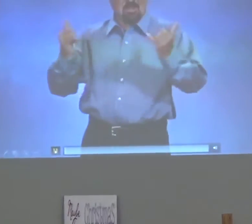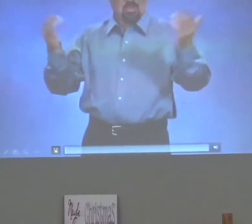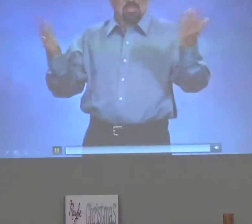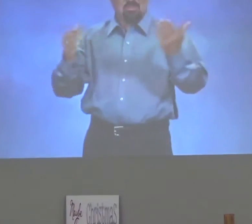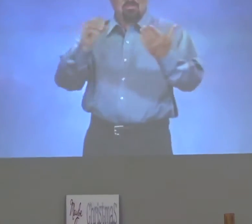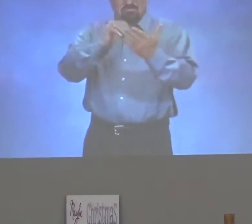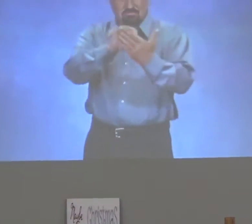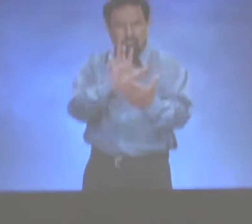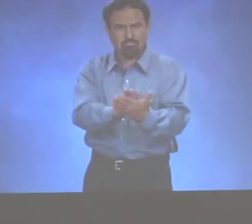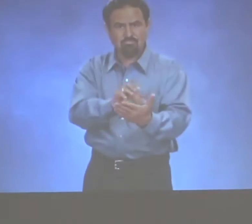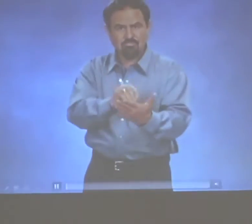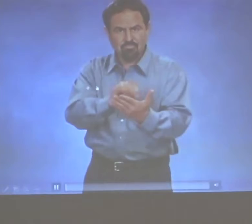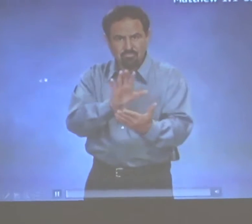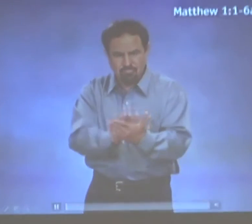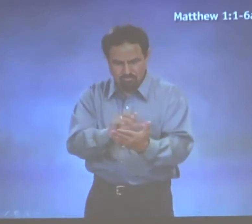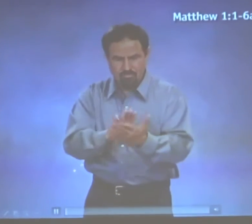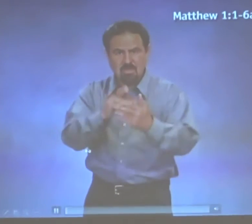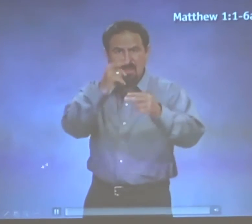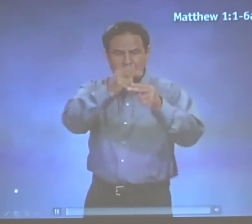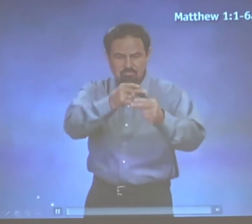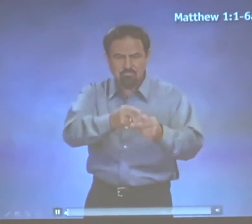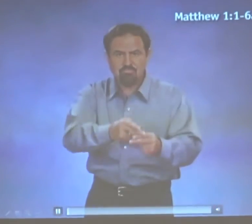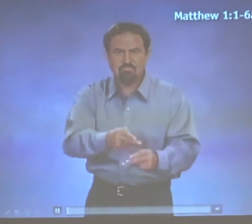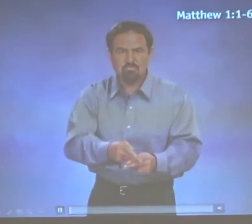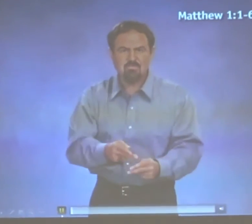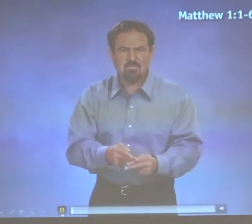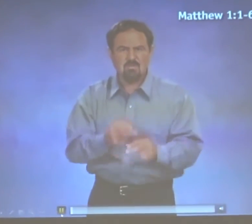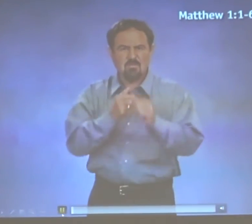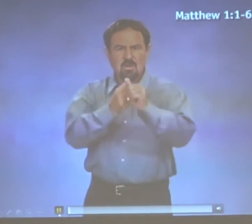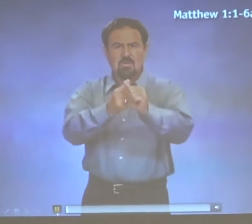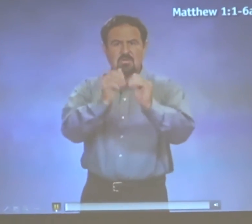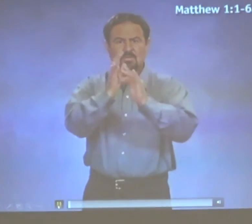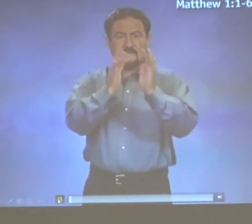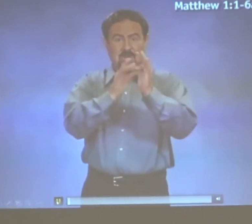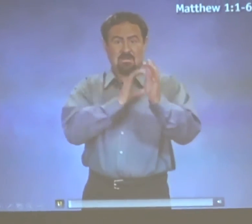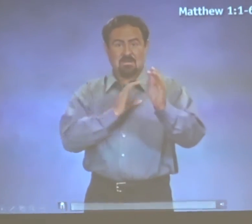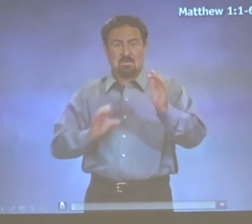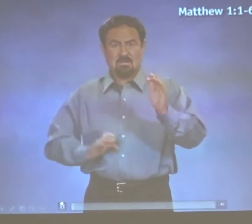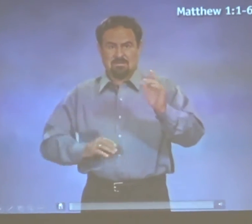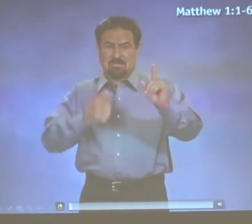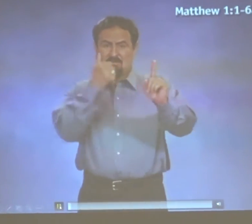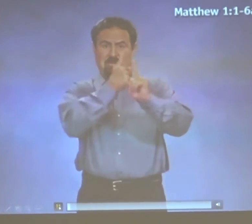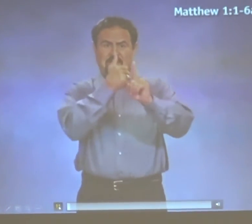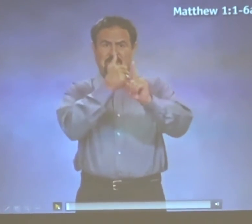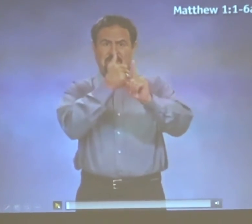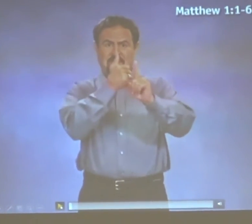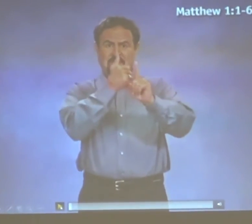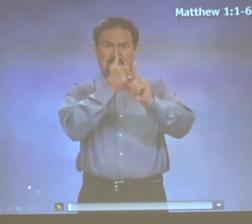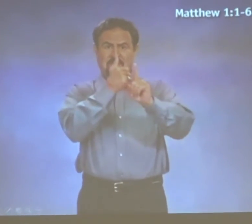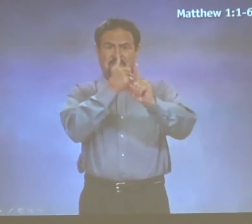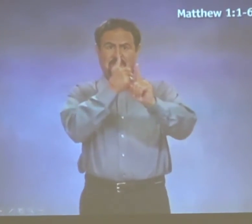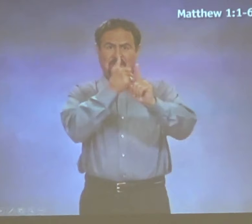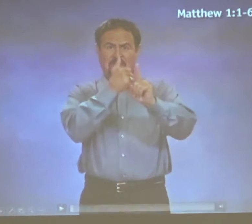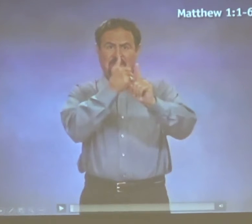oops. Mine's a 3-part process. Sorry. Sorry. That's Wait, okay. Abigail, go back. Okay, here we